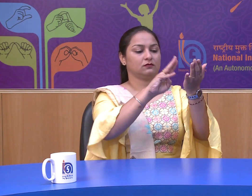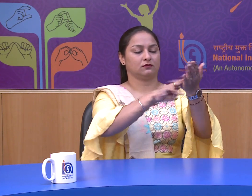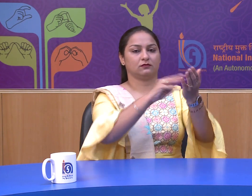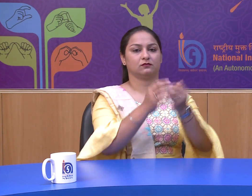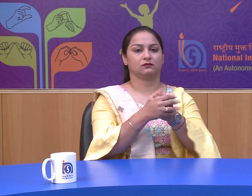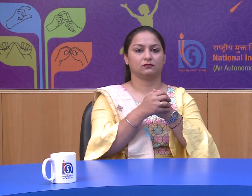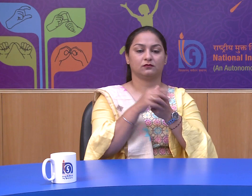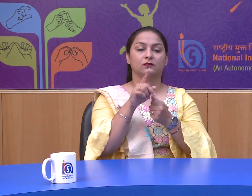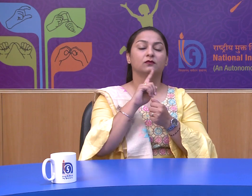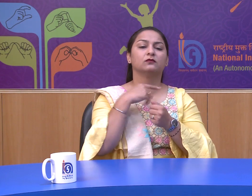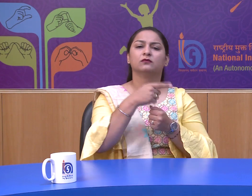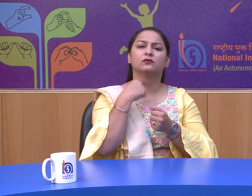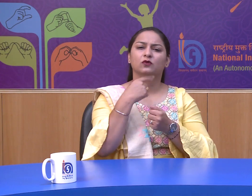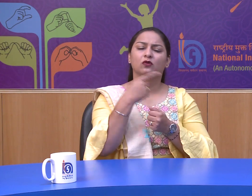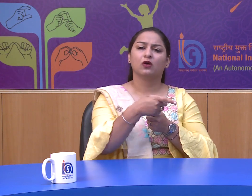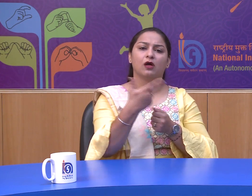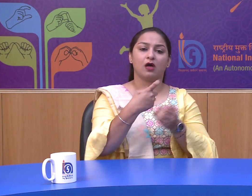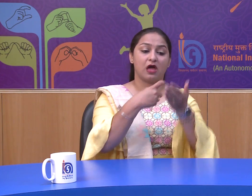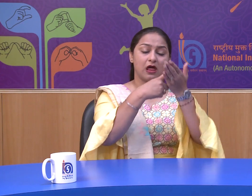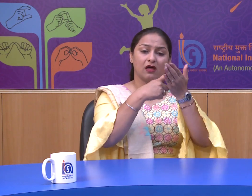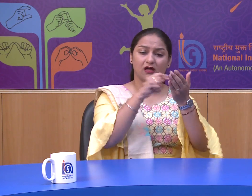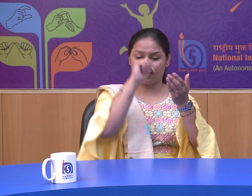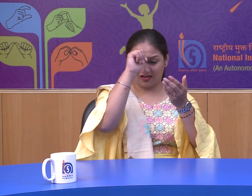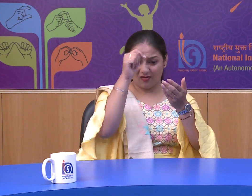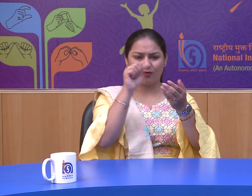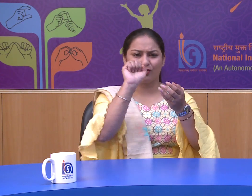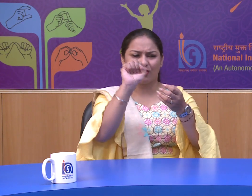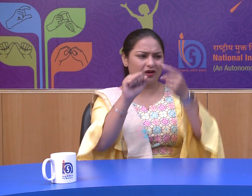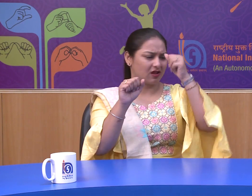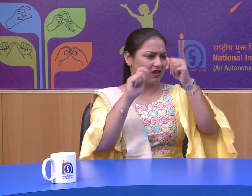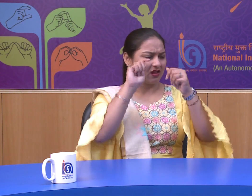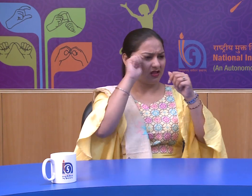which was the religion of ancient Iranian.